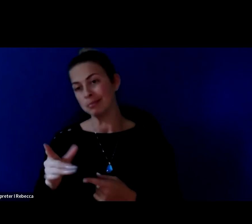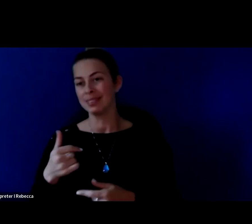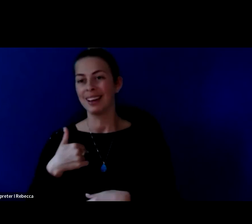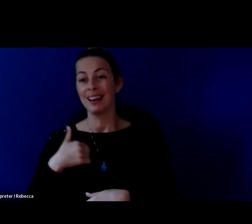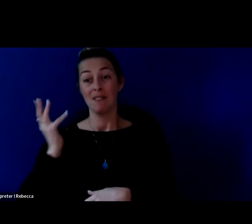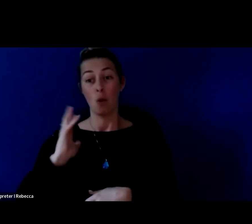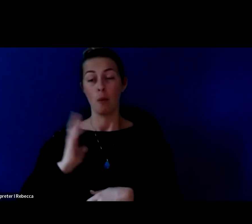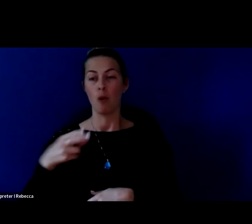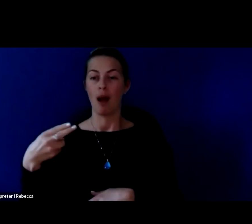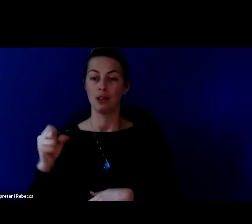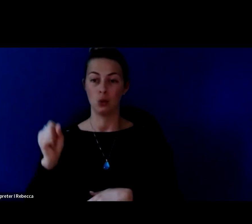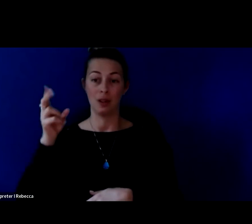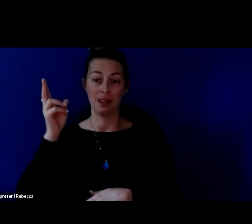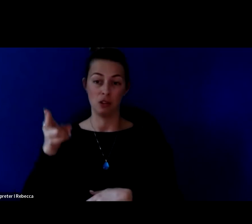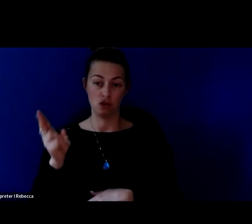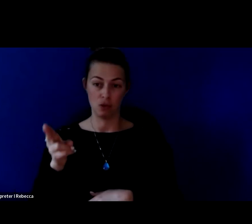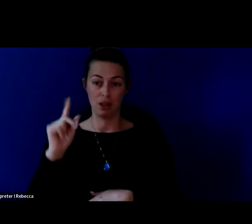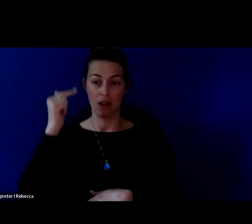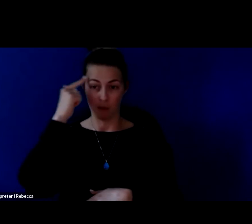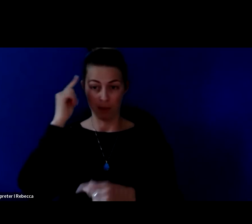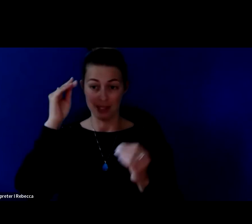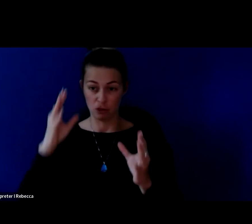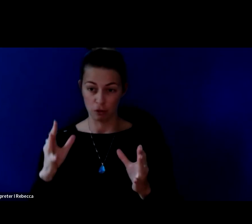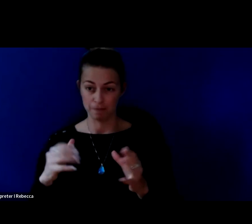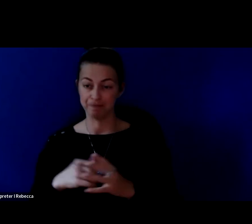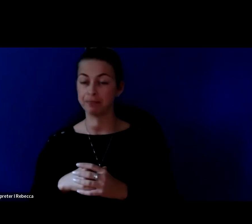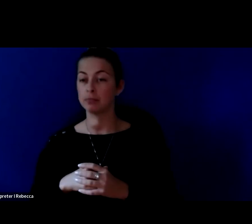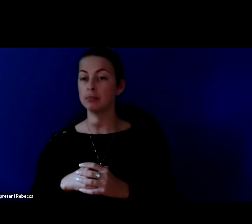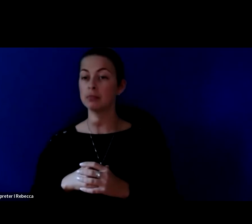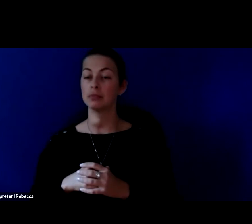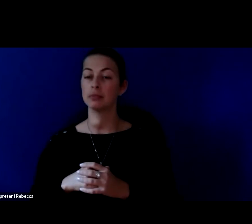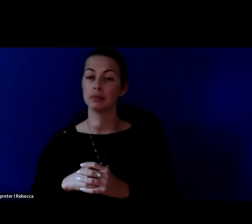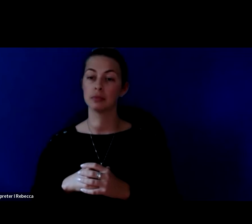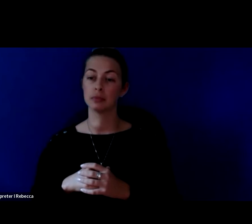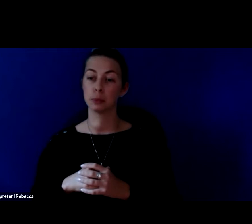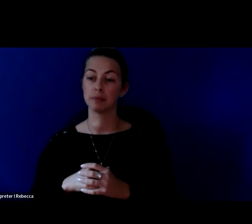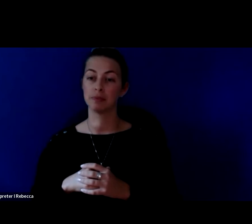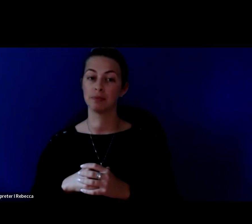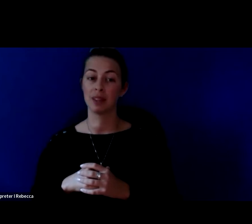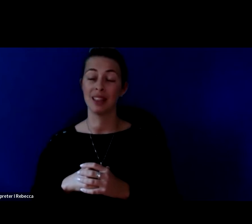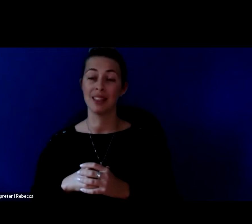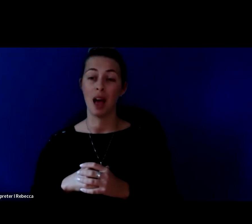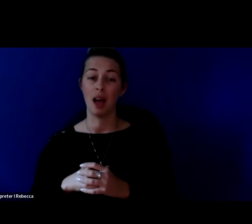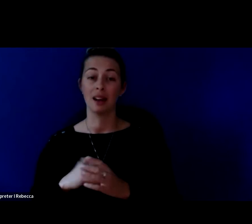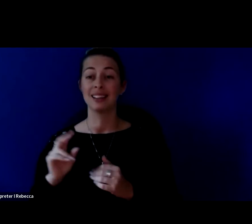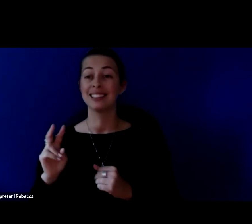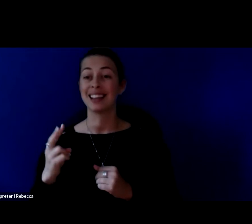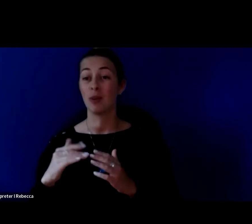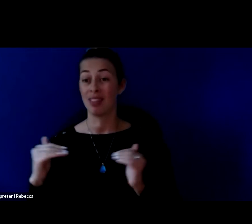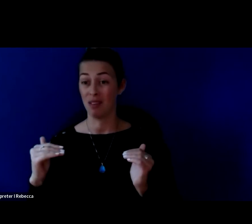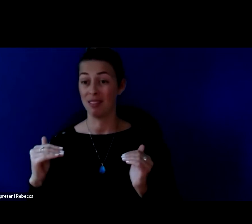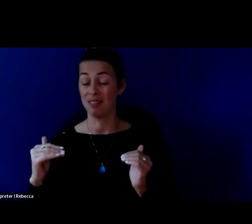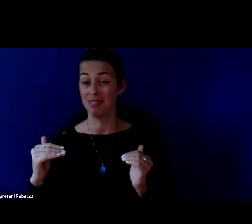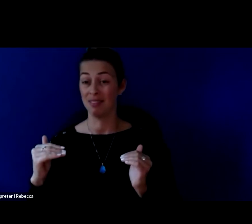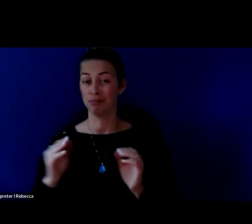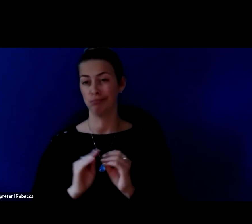high school history and government teacher, at the secondary level, there's no question that there are